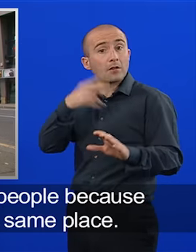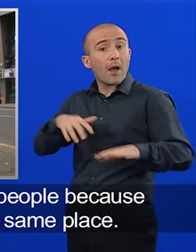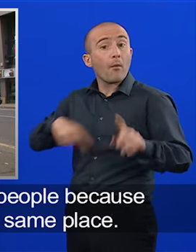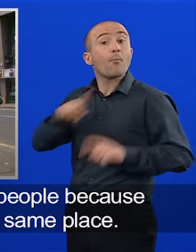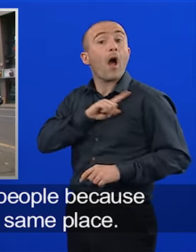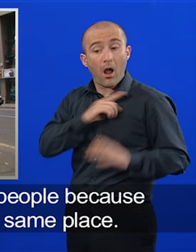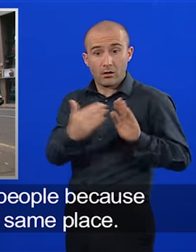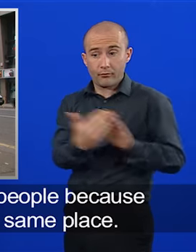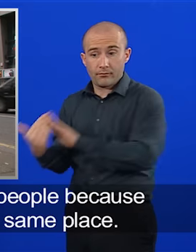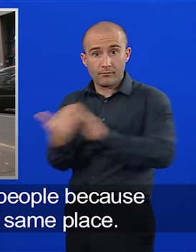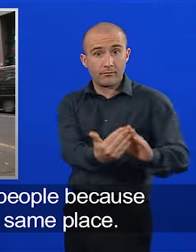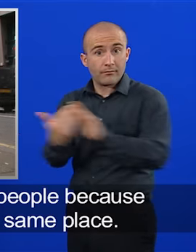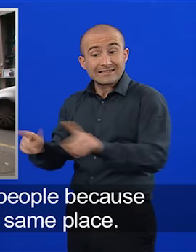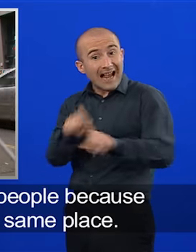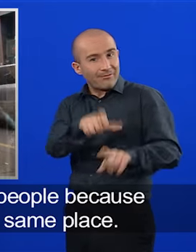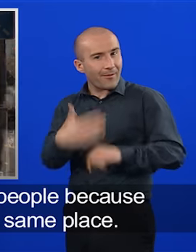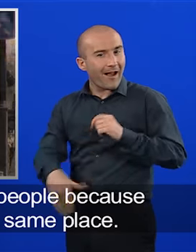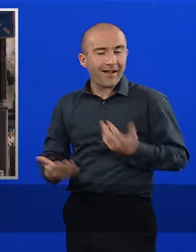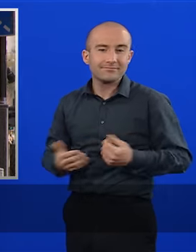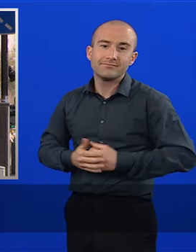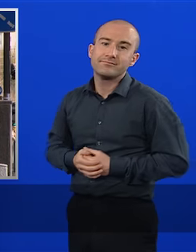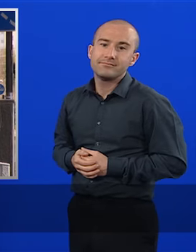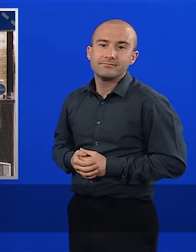people because they never are in the same place.